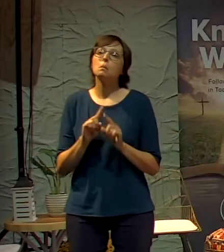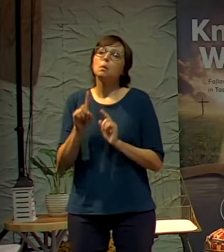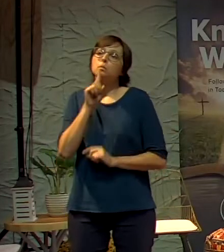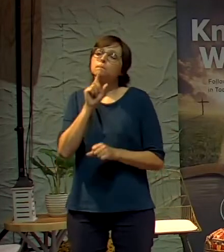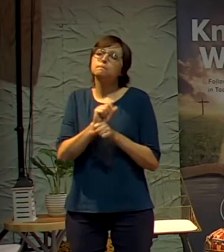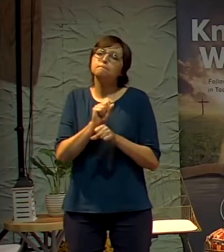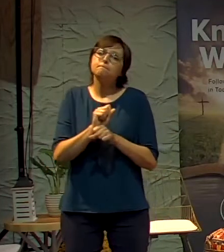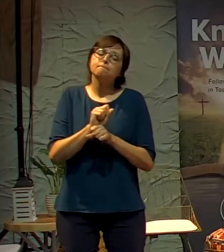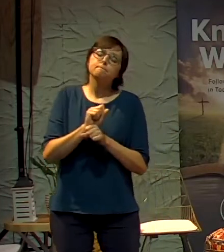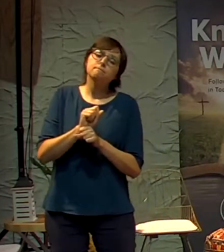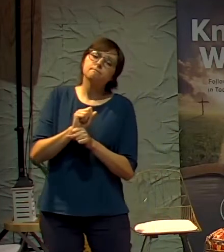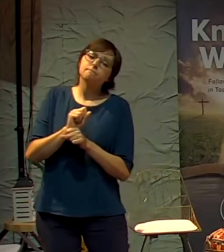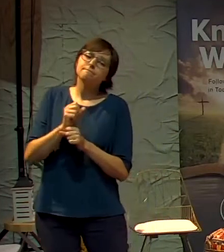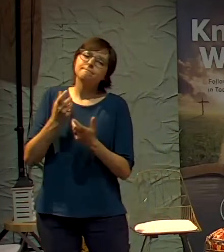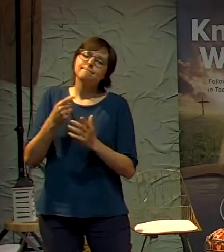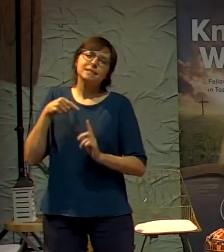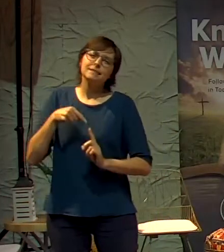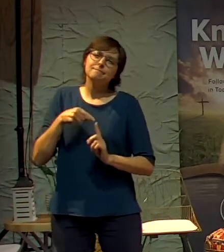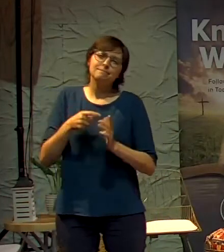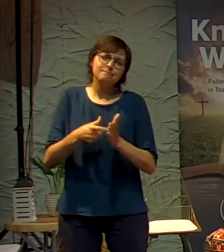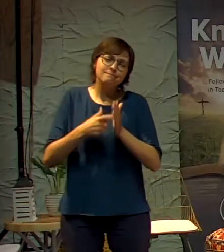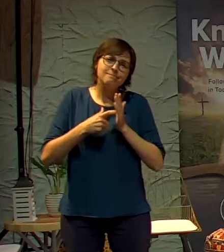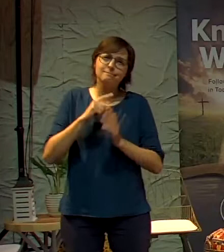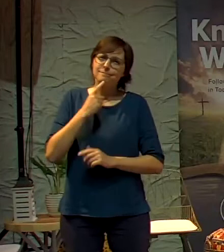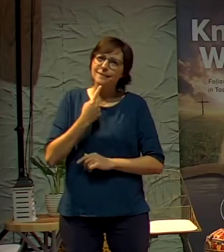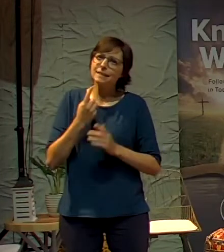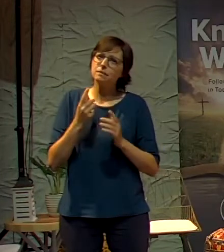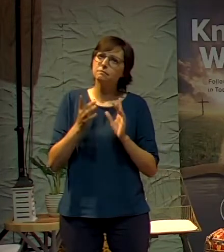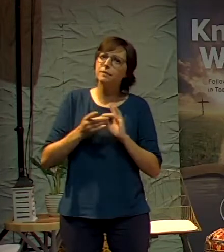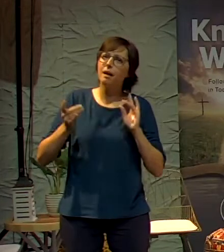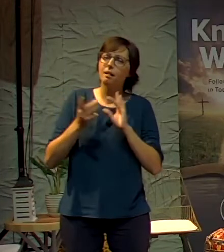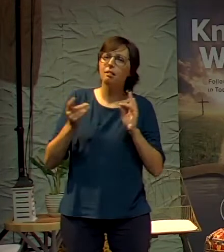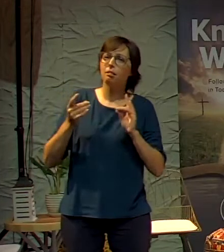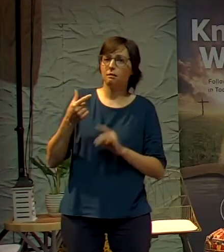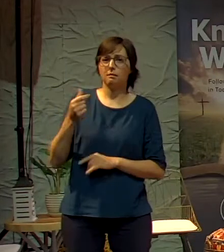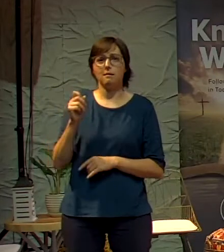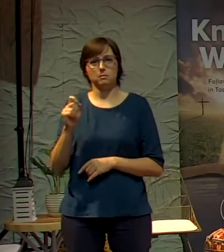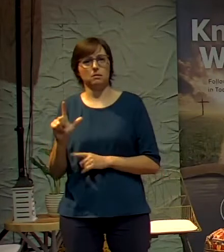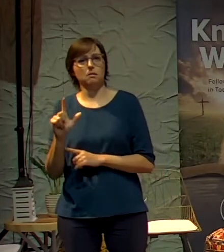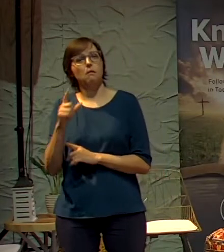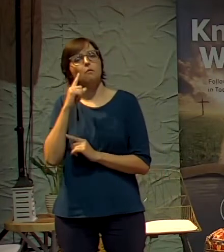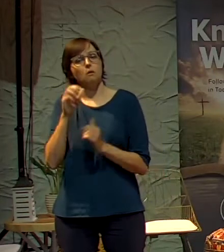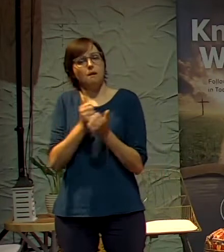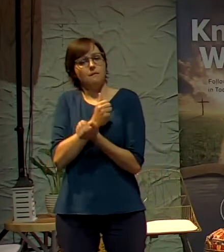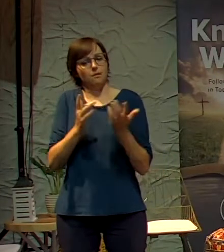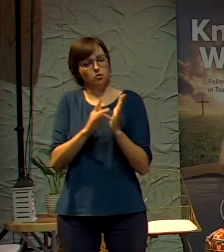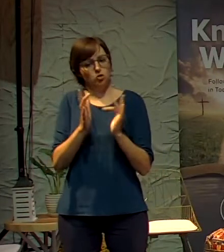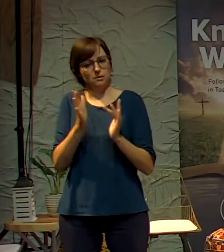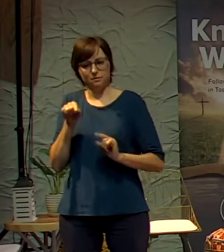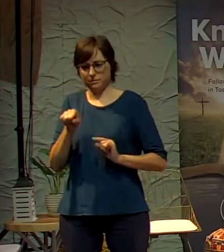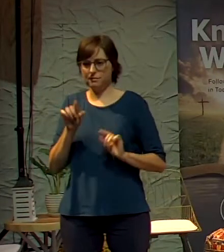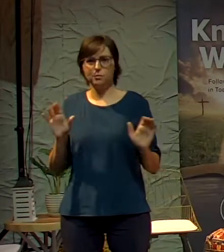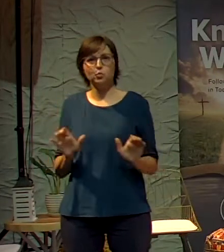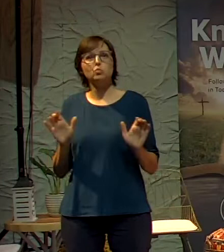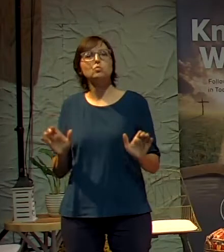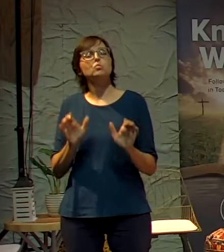it's an essential tale, right? The gospels are of all the things that Jesus did, and you know, in the